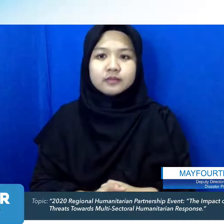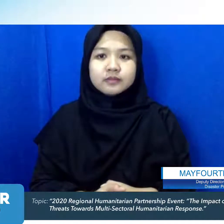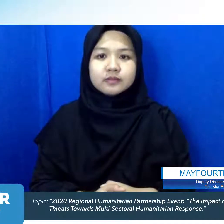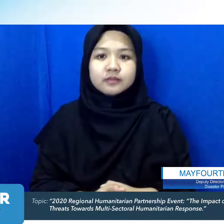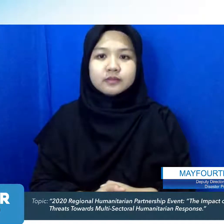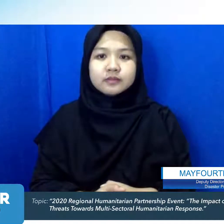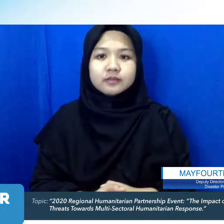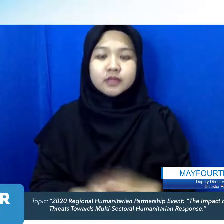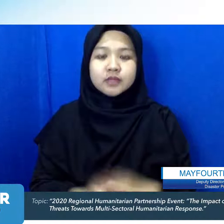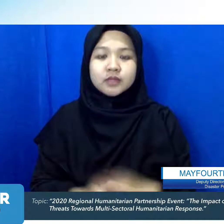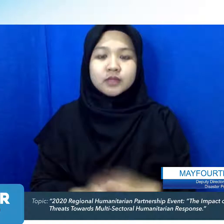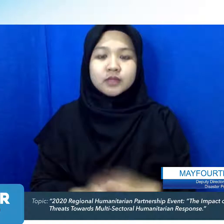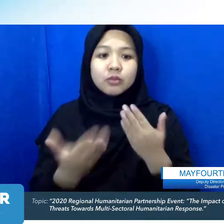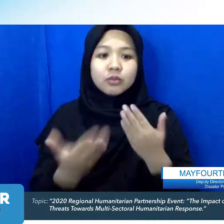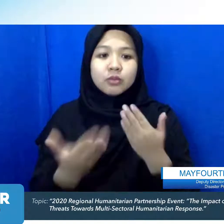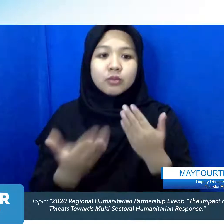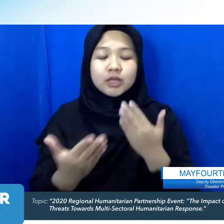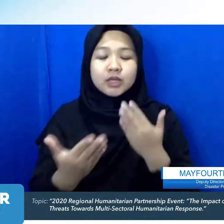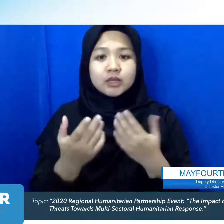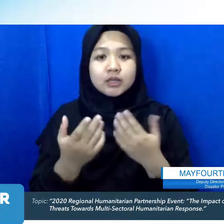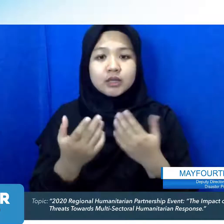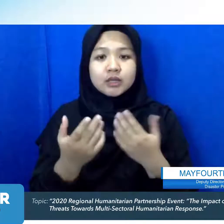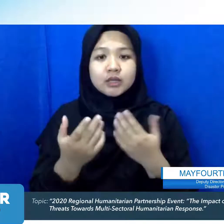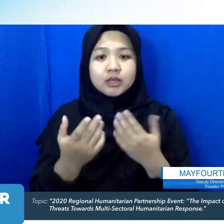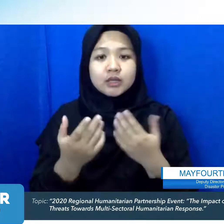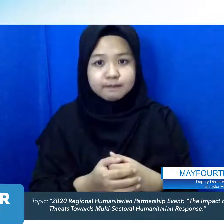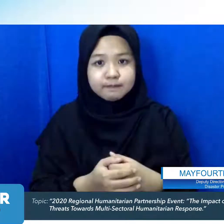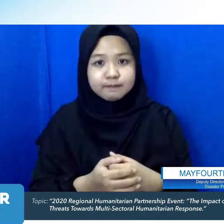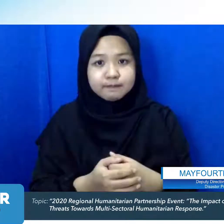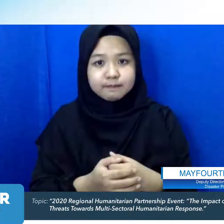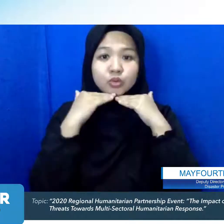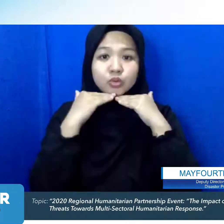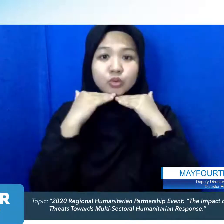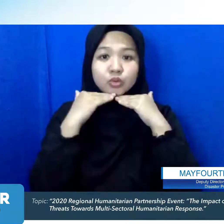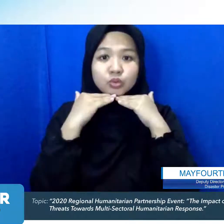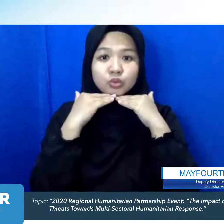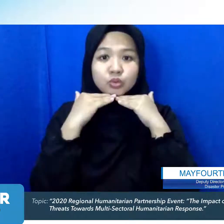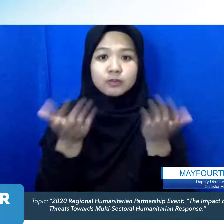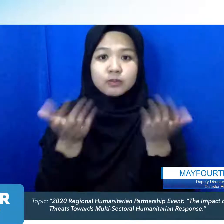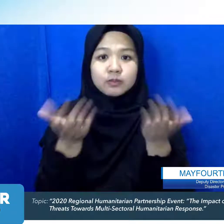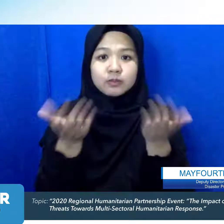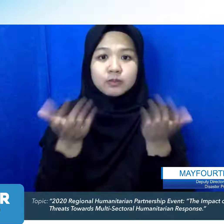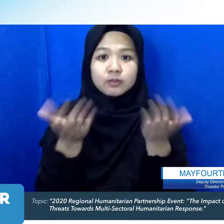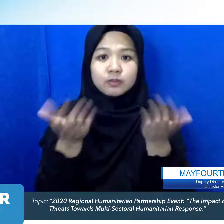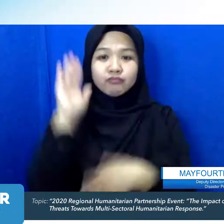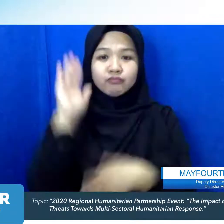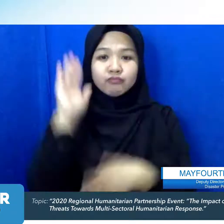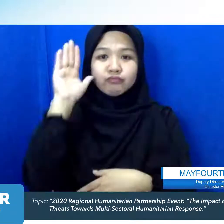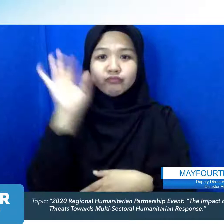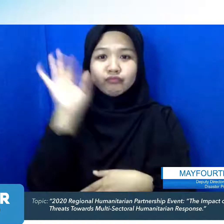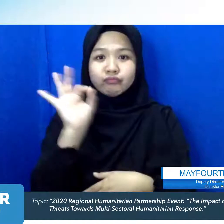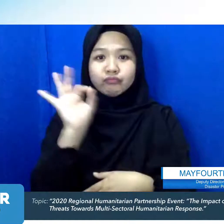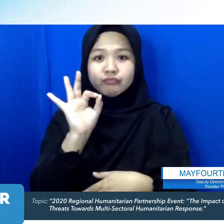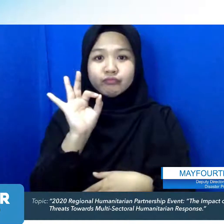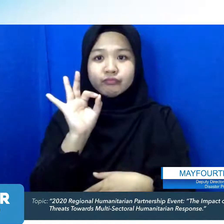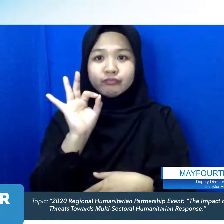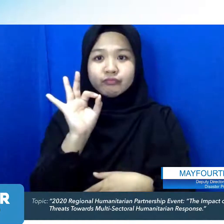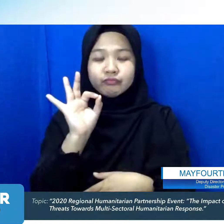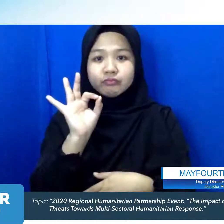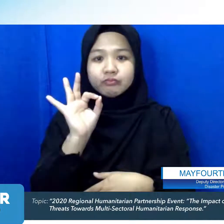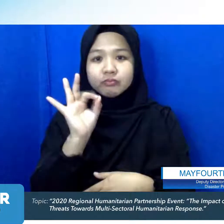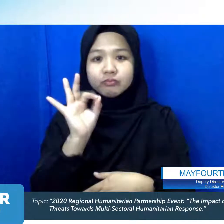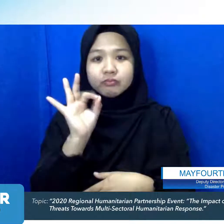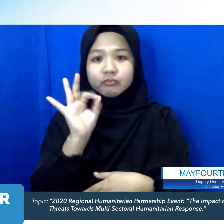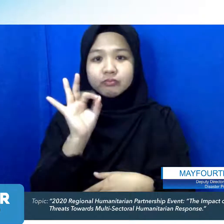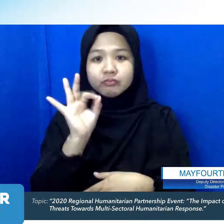maybe while we're waiting, or if there are no hands, I will open